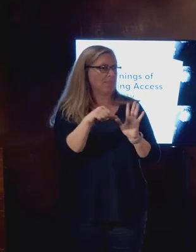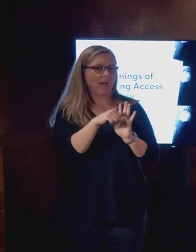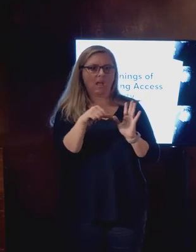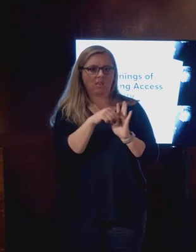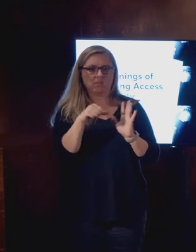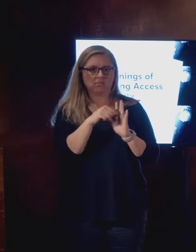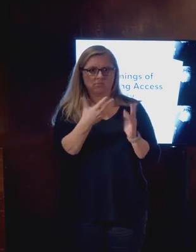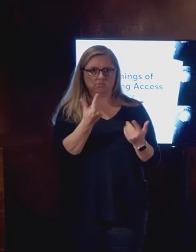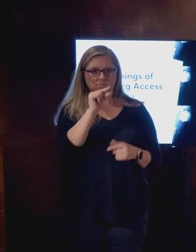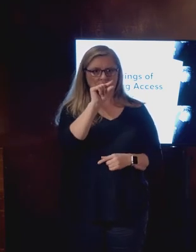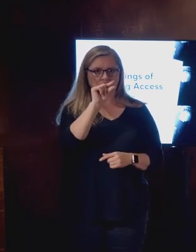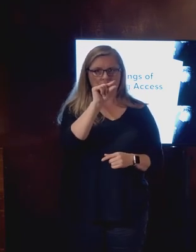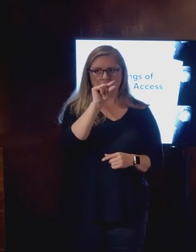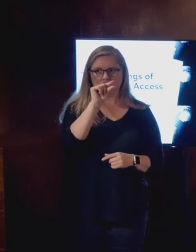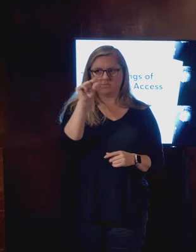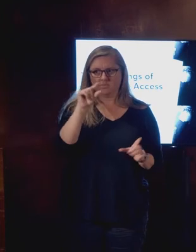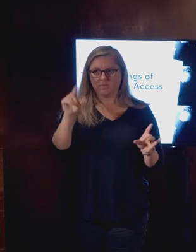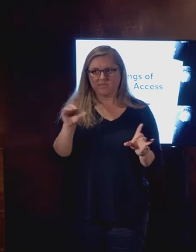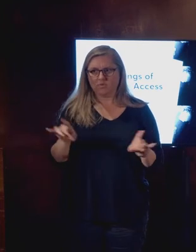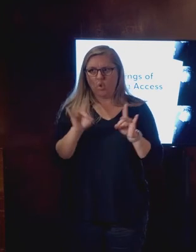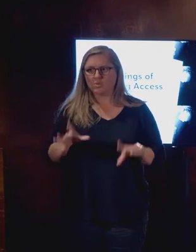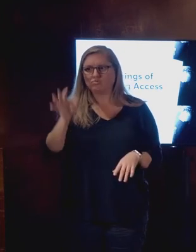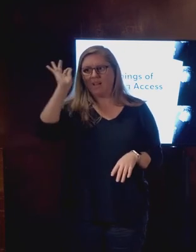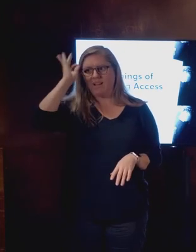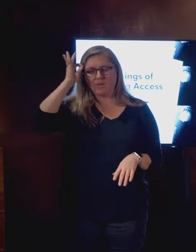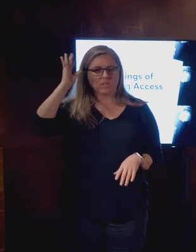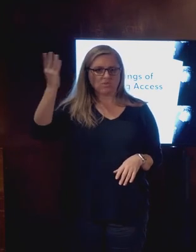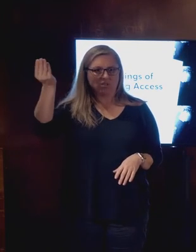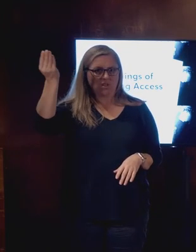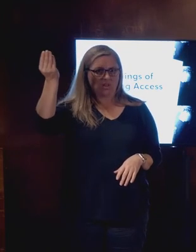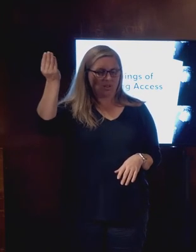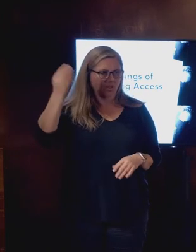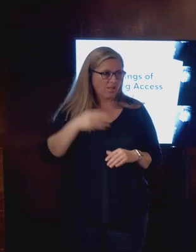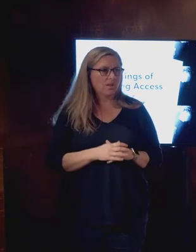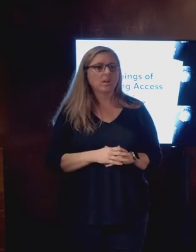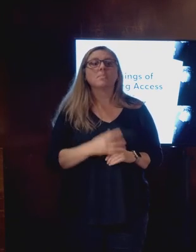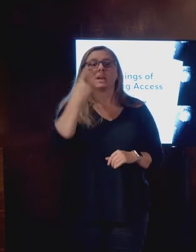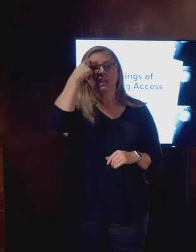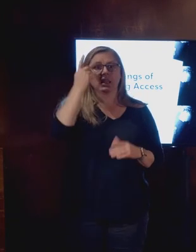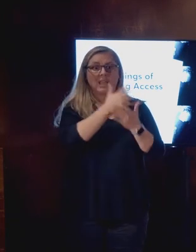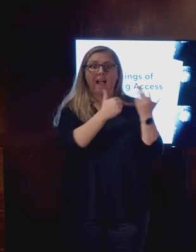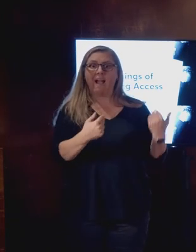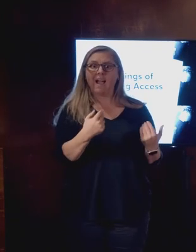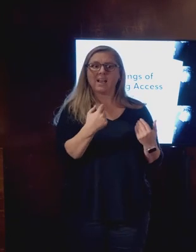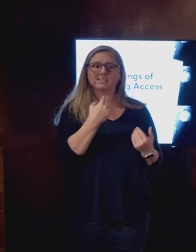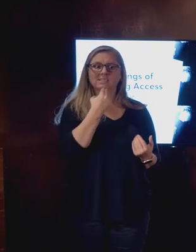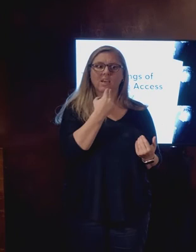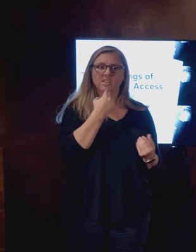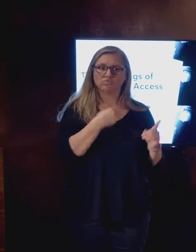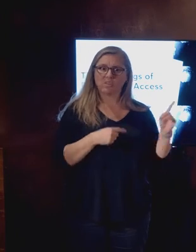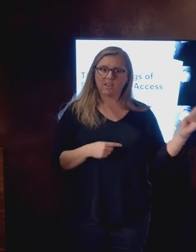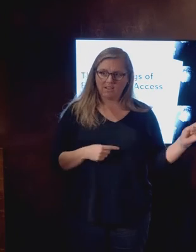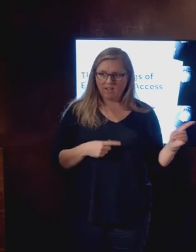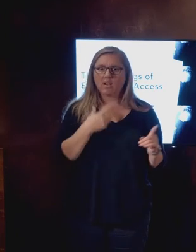the money, there's so little in the Australia Council now. I think Arts South Australia, in South Australia, there's more money for